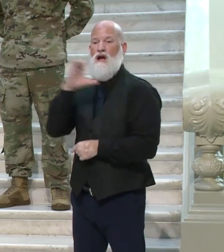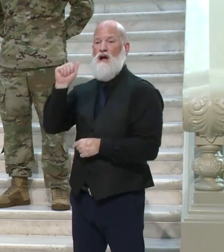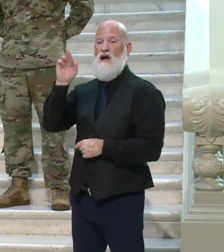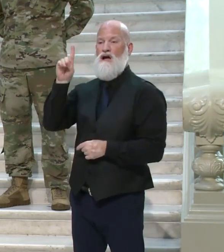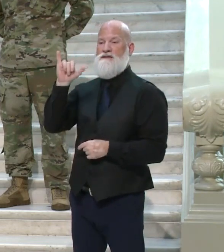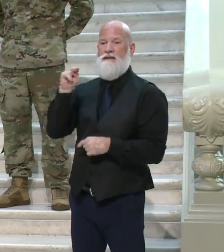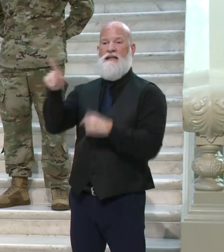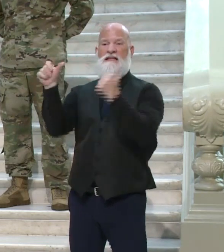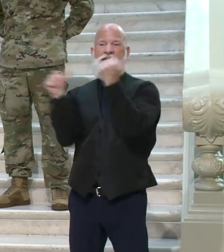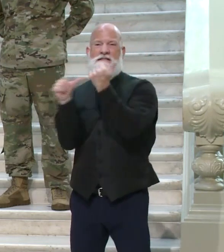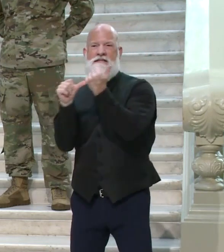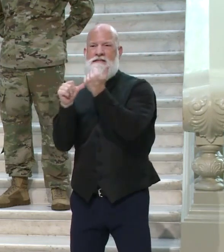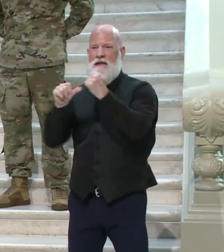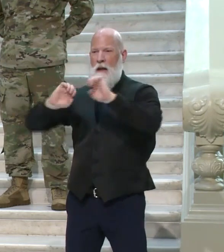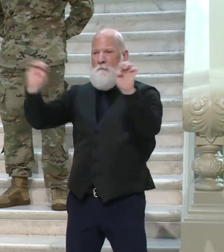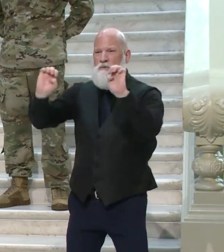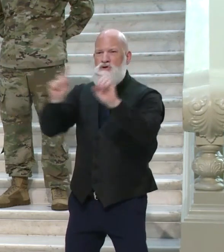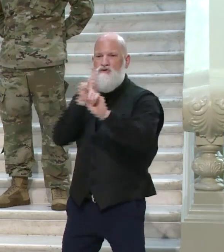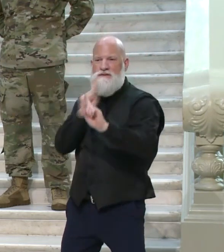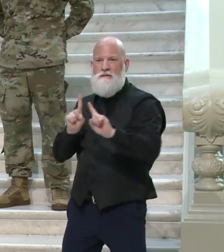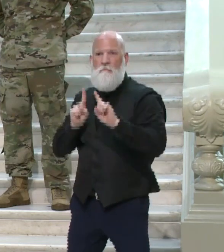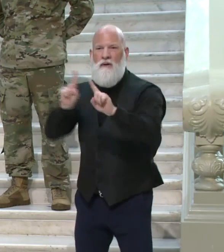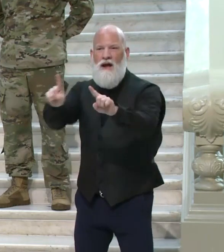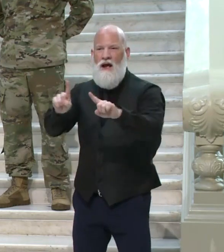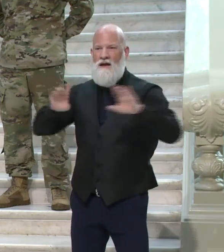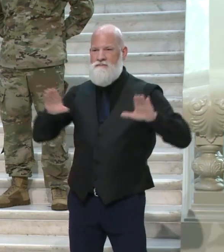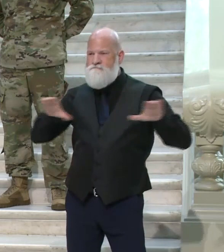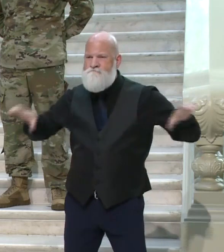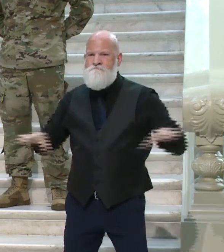efforts across our state. Currently, there are